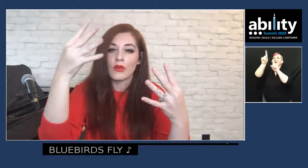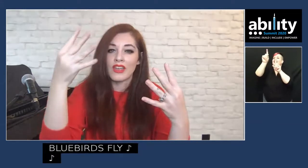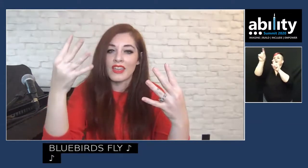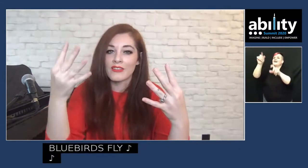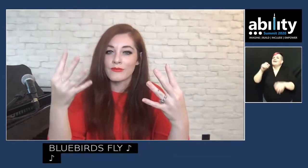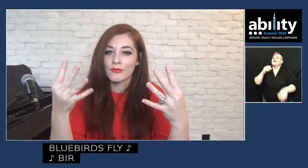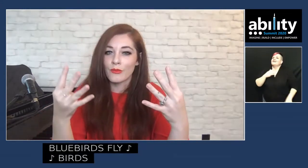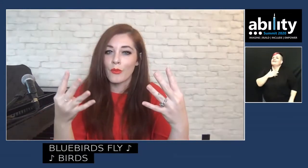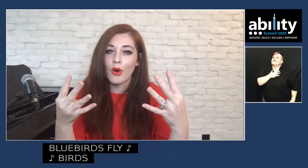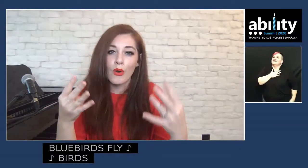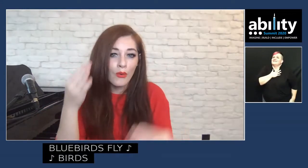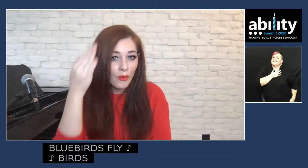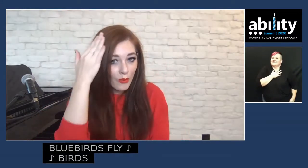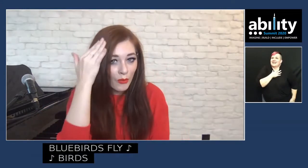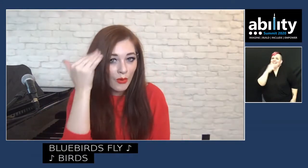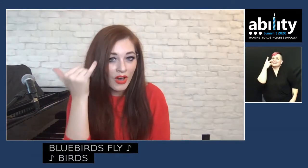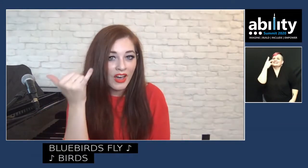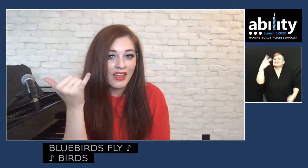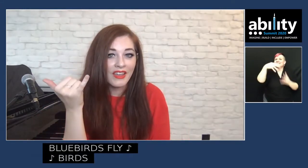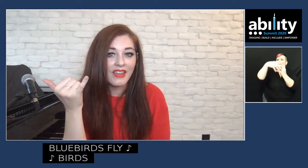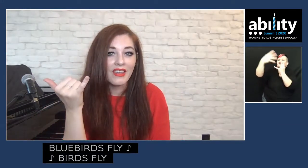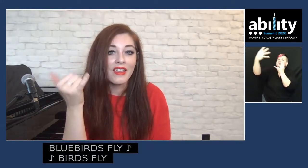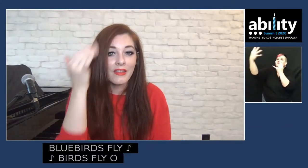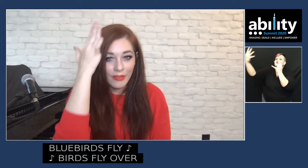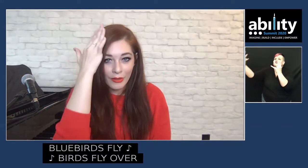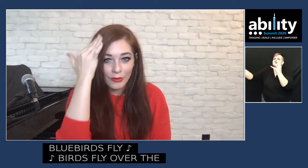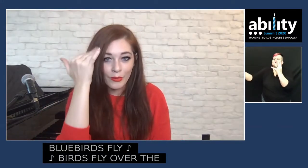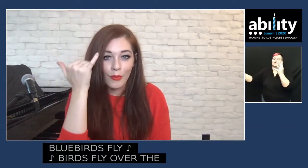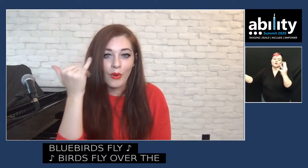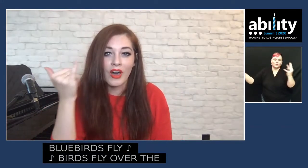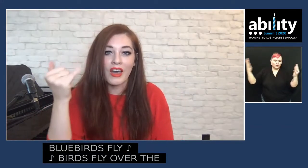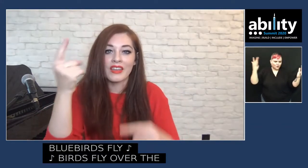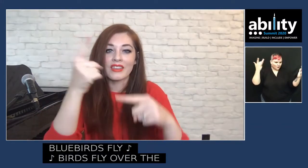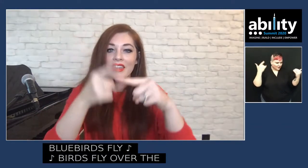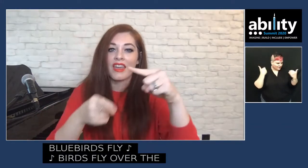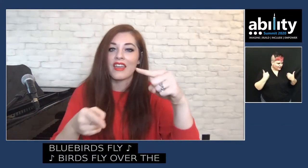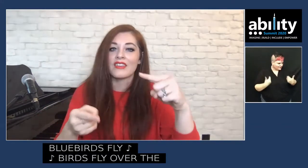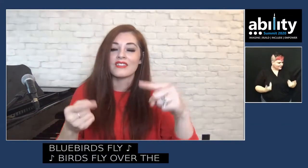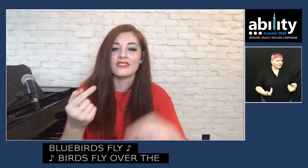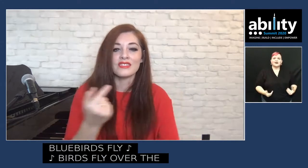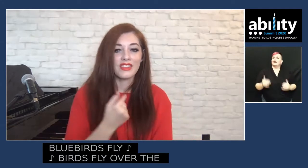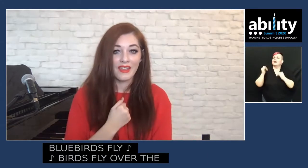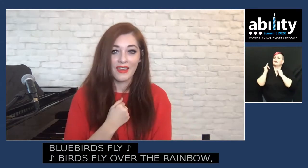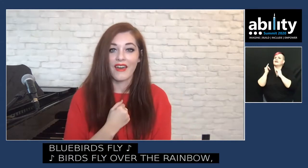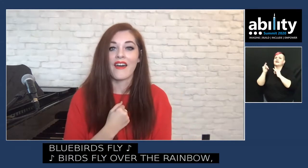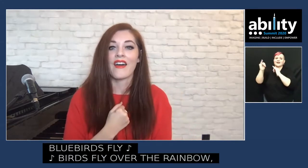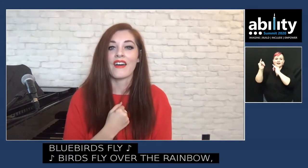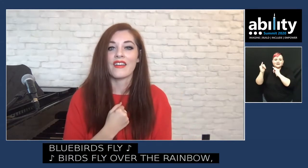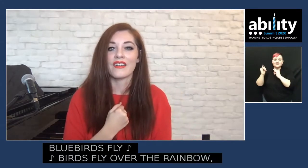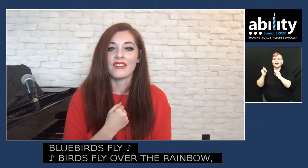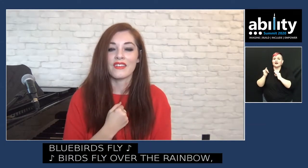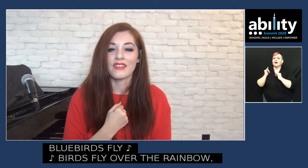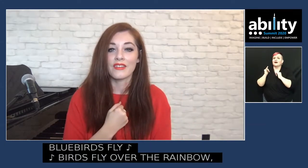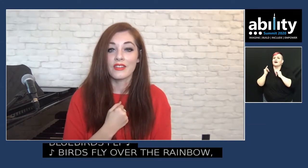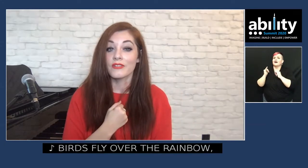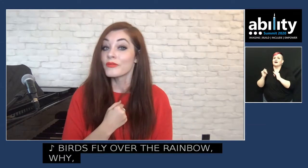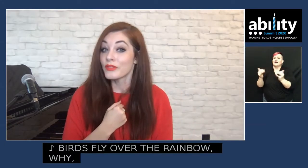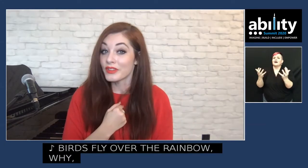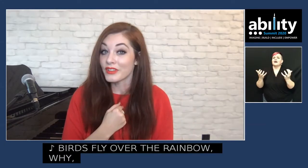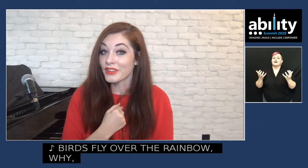over the rainbow. Why, then why can't